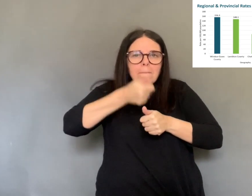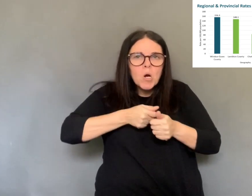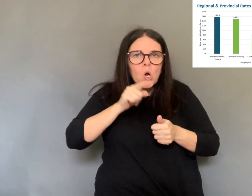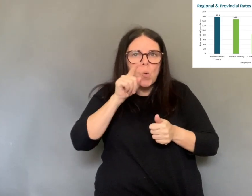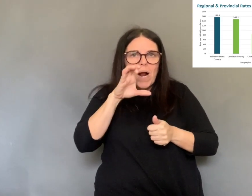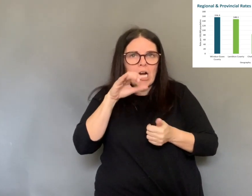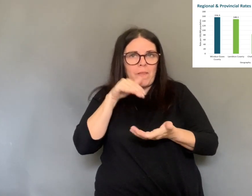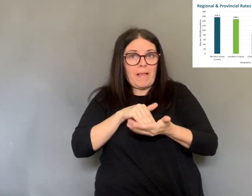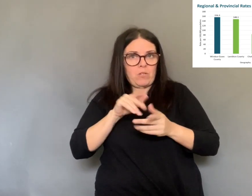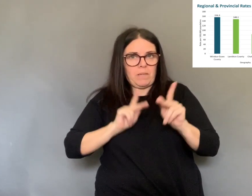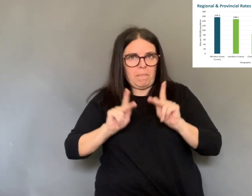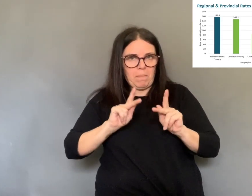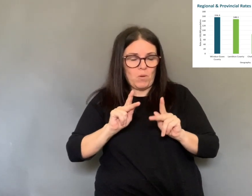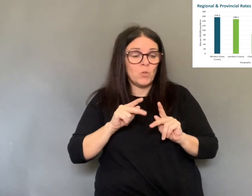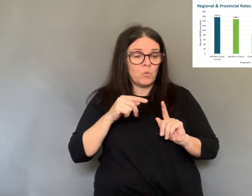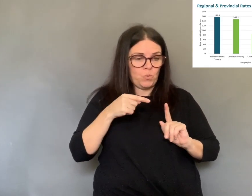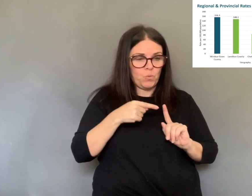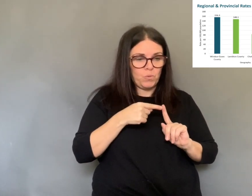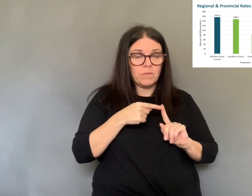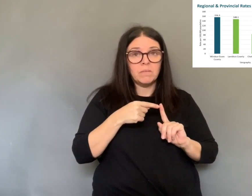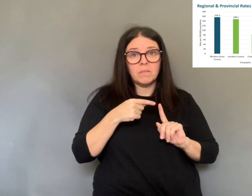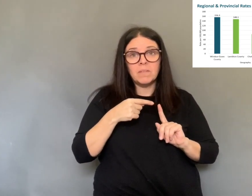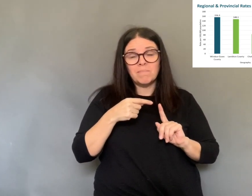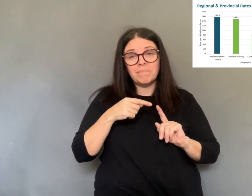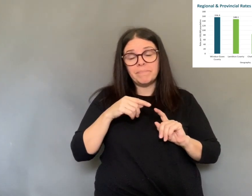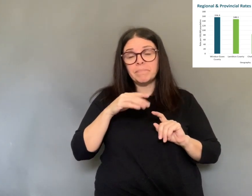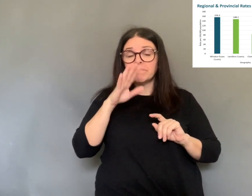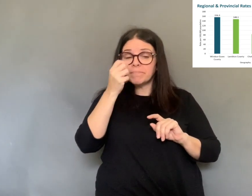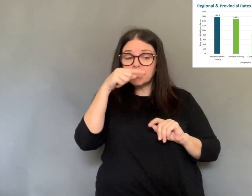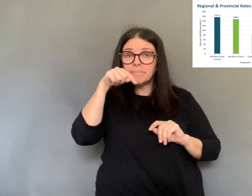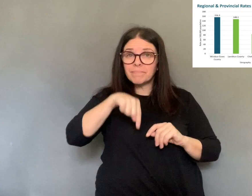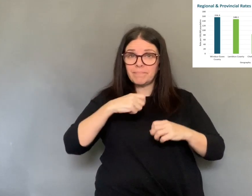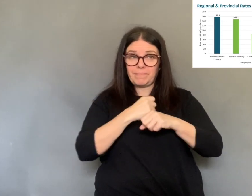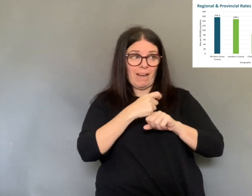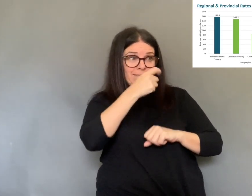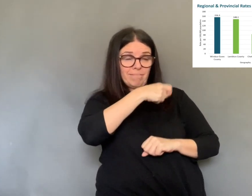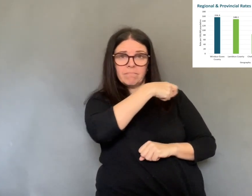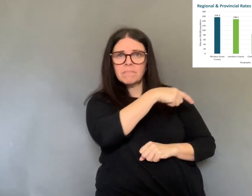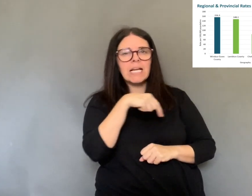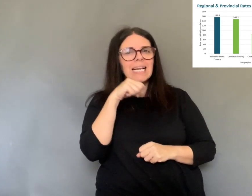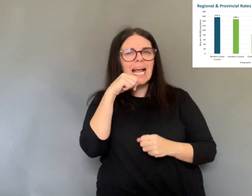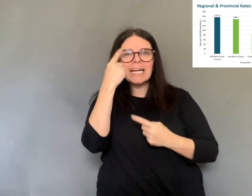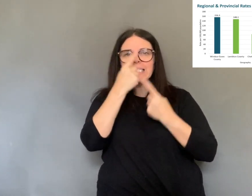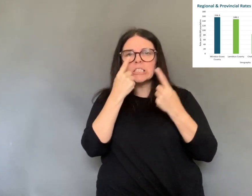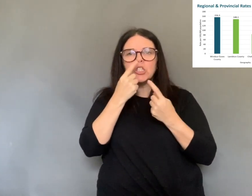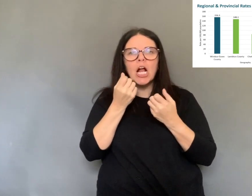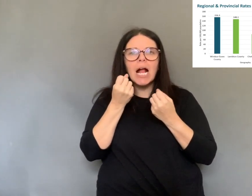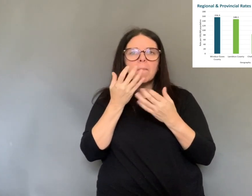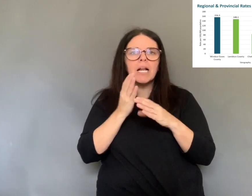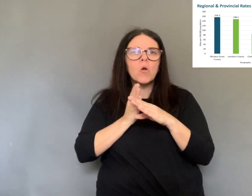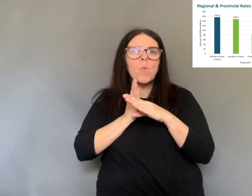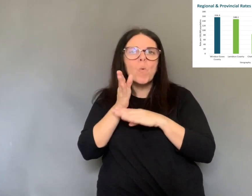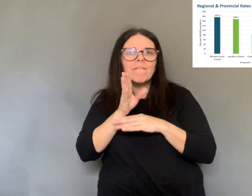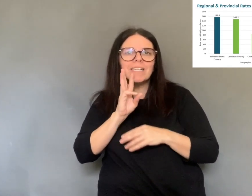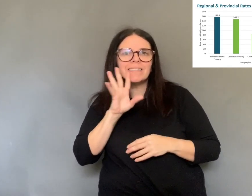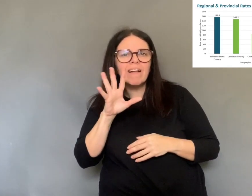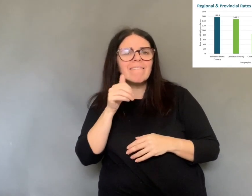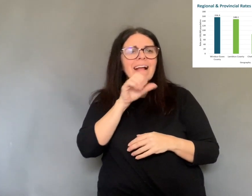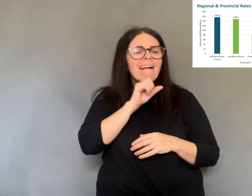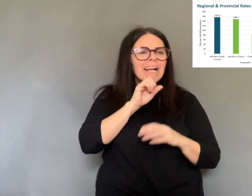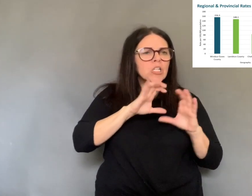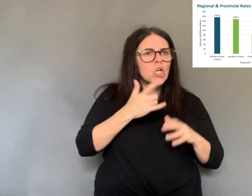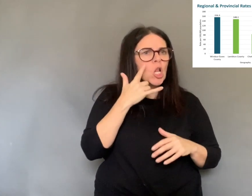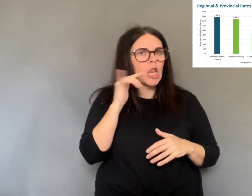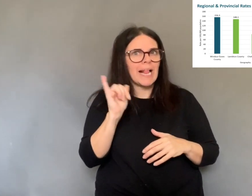people in different age groups. For example, roughly 18% of our community members are seniors, that is age 65 years